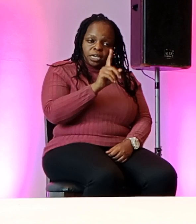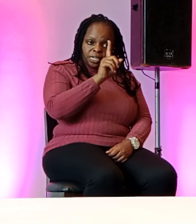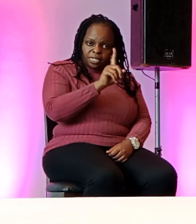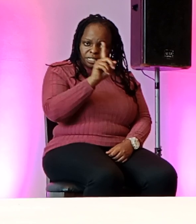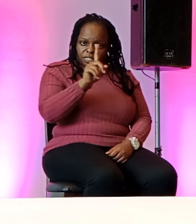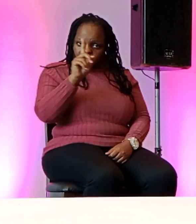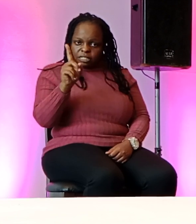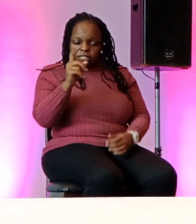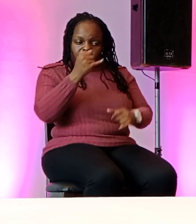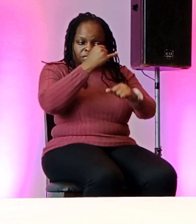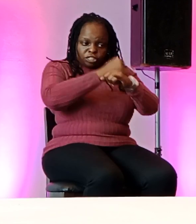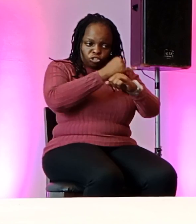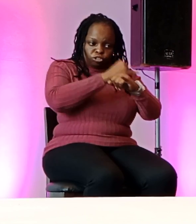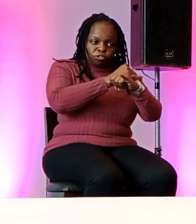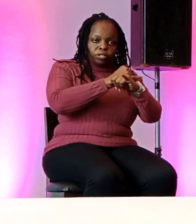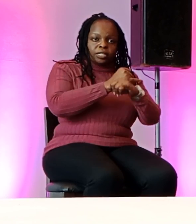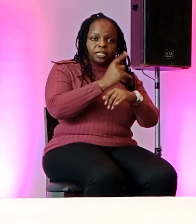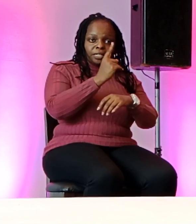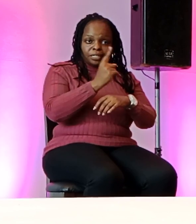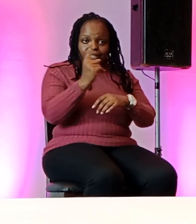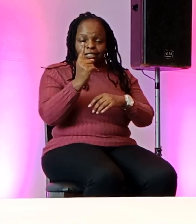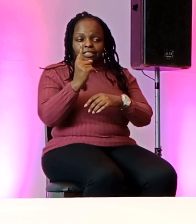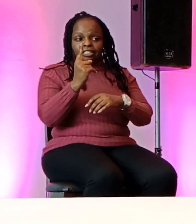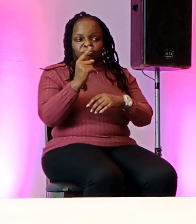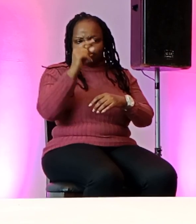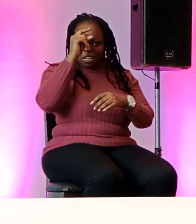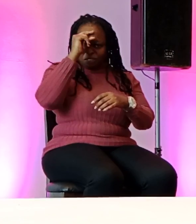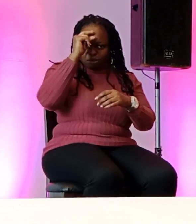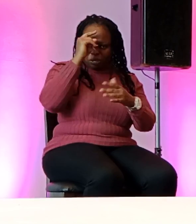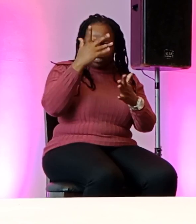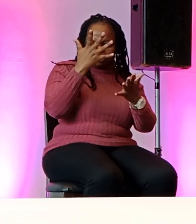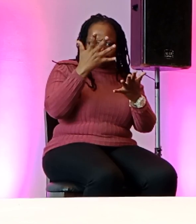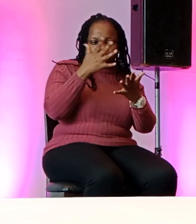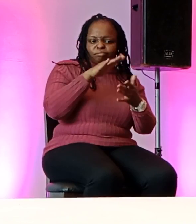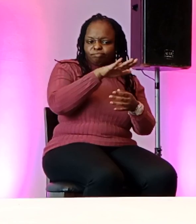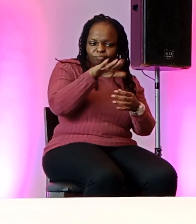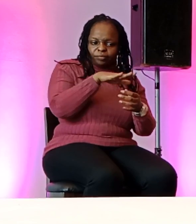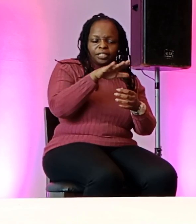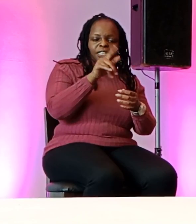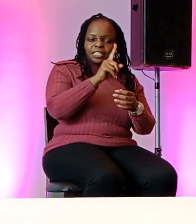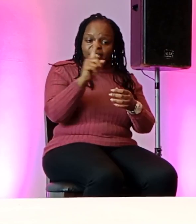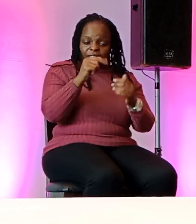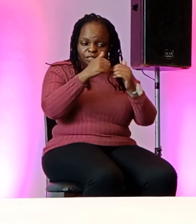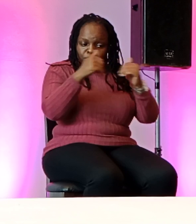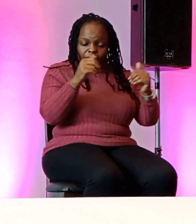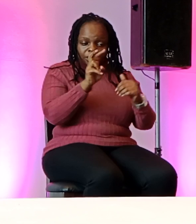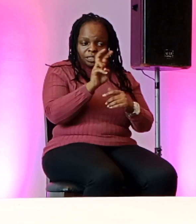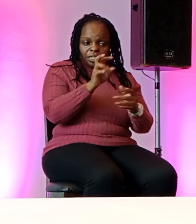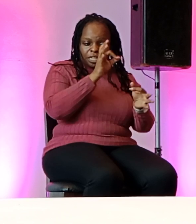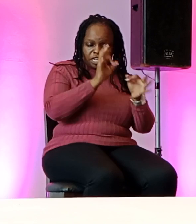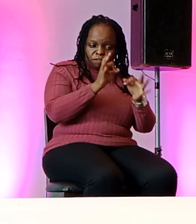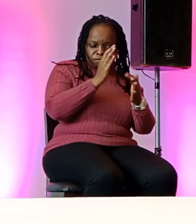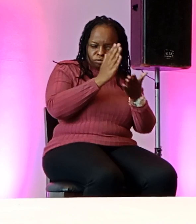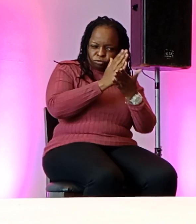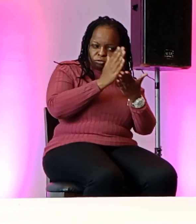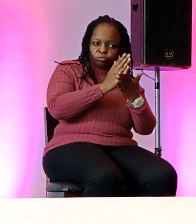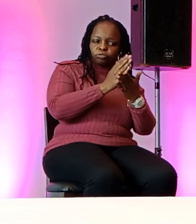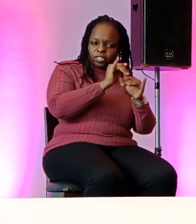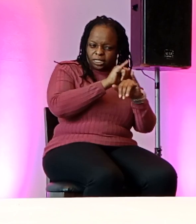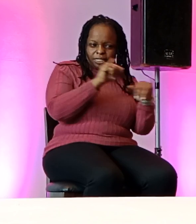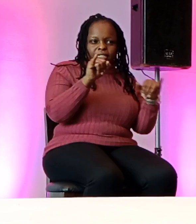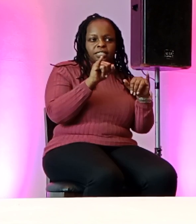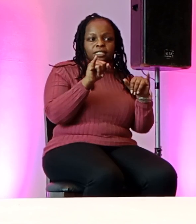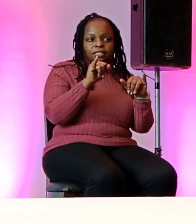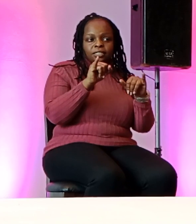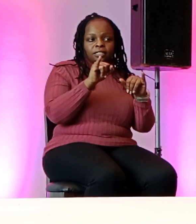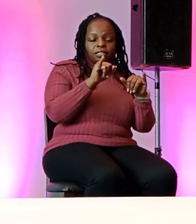every institution, every arm of government, every space to see whether there is accountability.